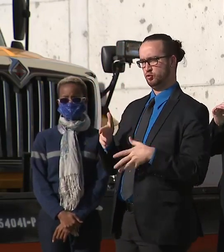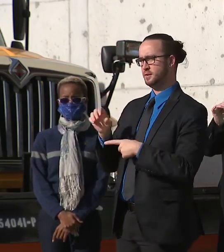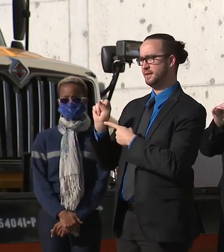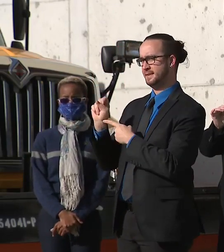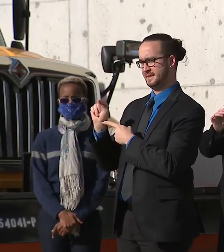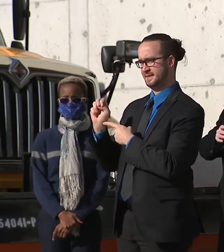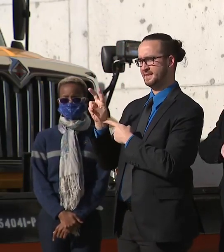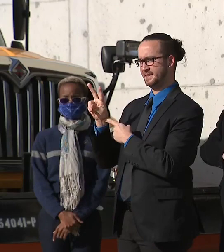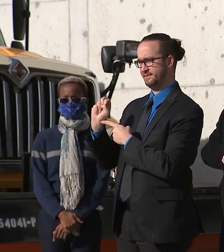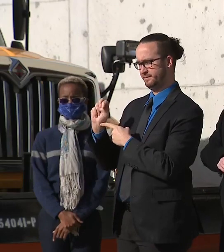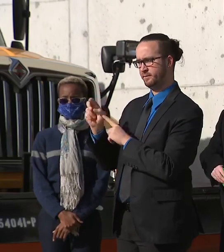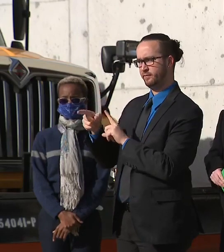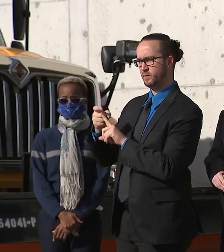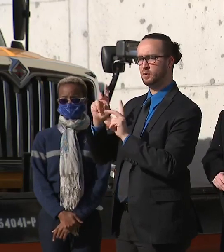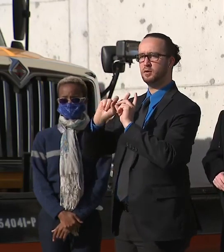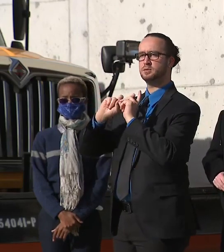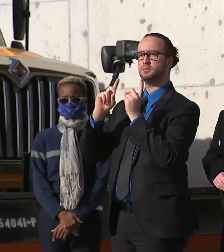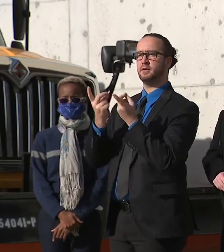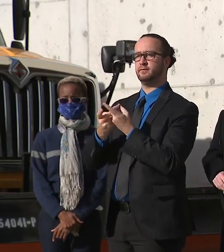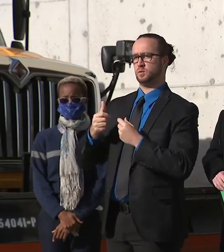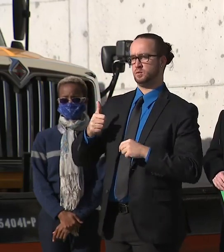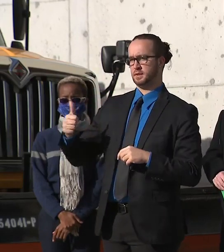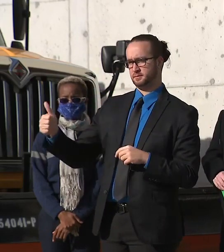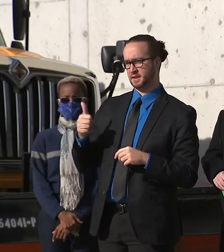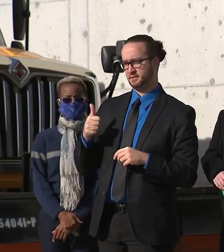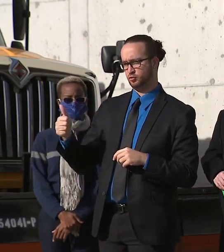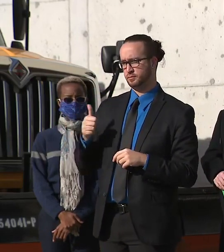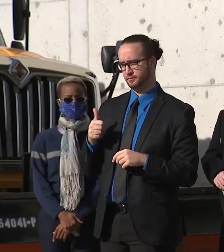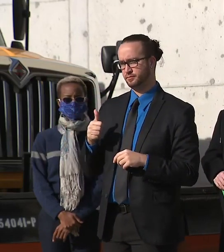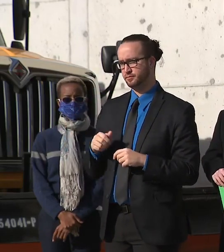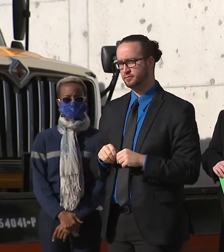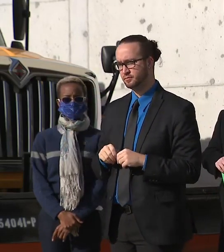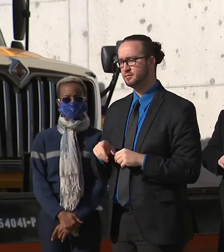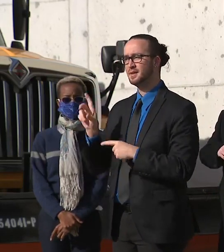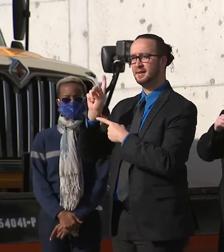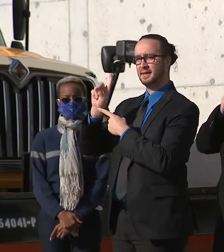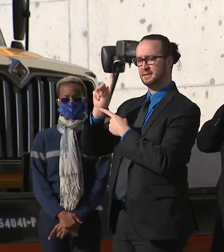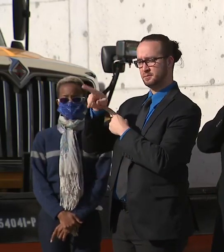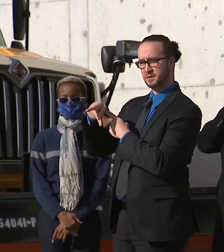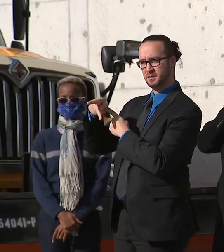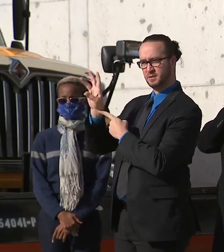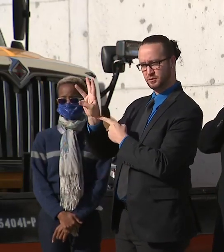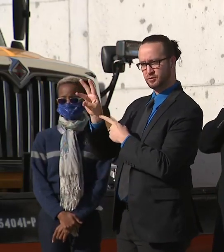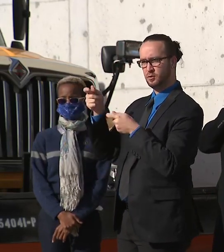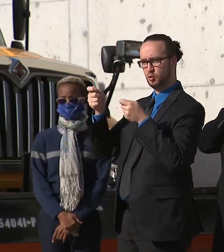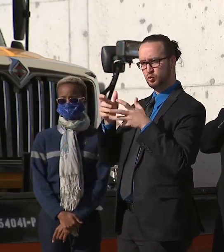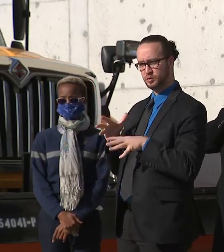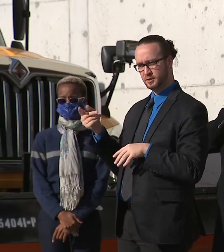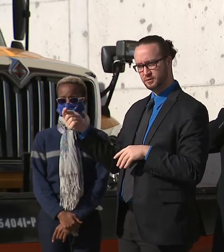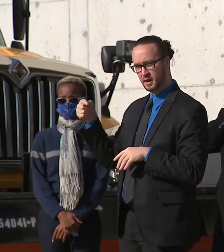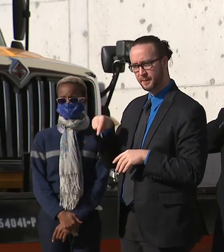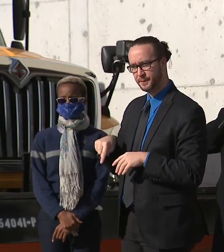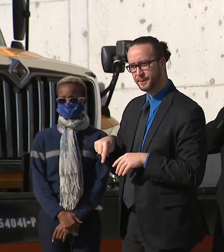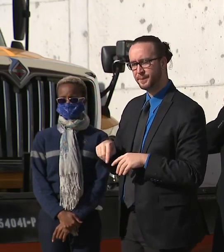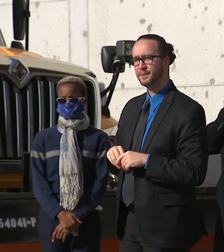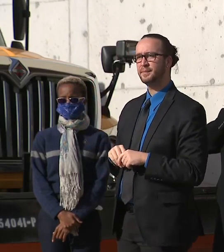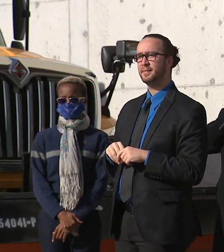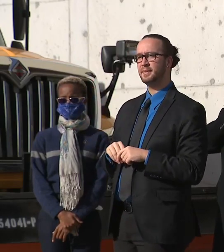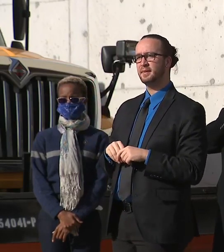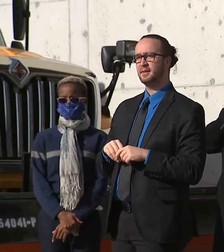from the Department of Public Works, Director Charles Savella, Acting Director of the Office of Emergency Management, Director Nash